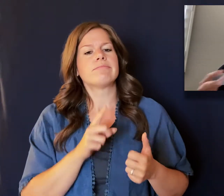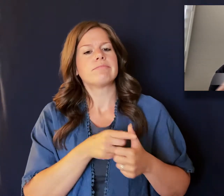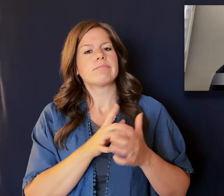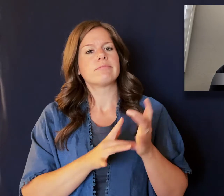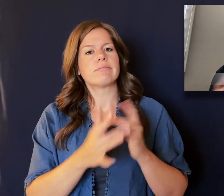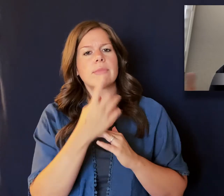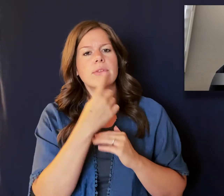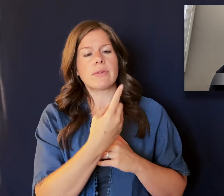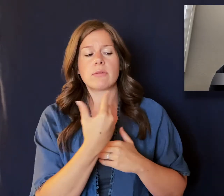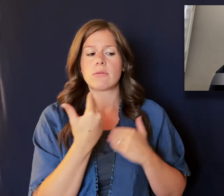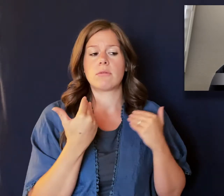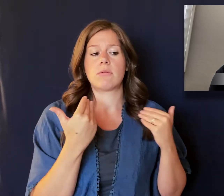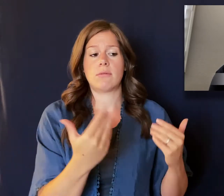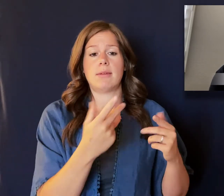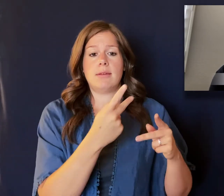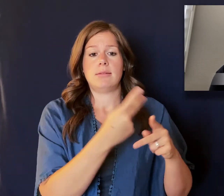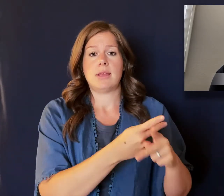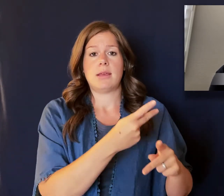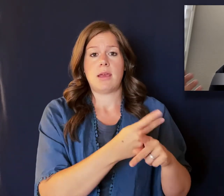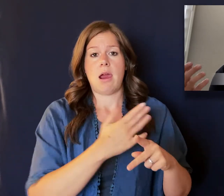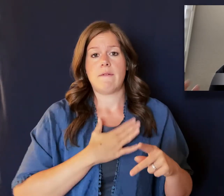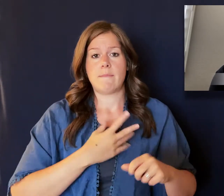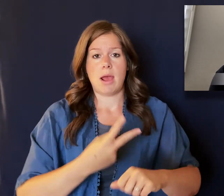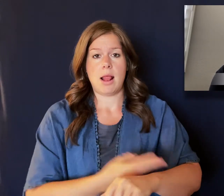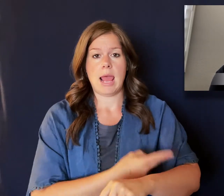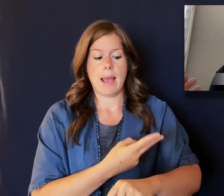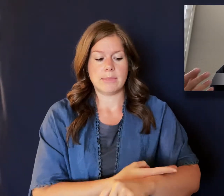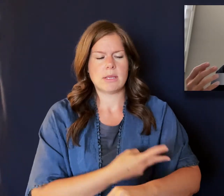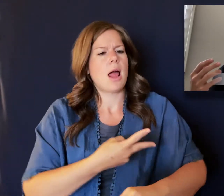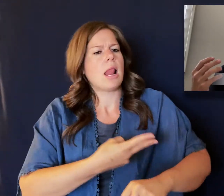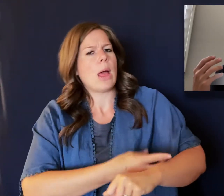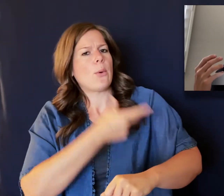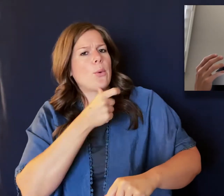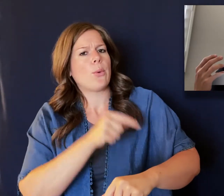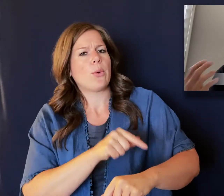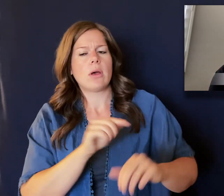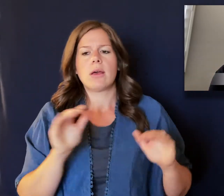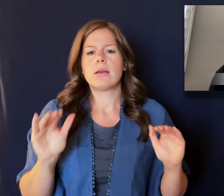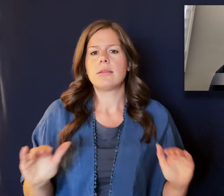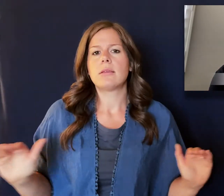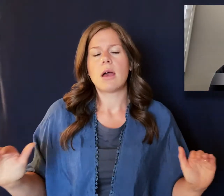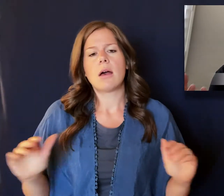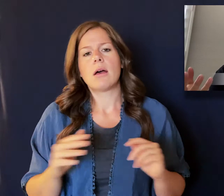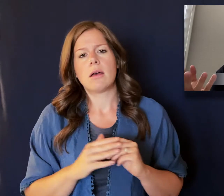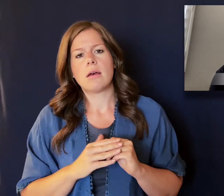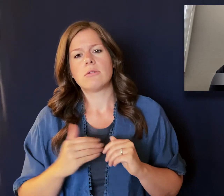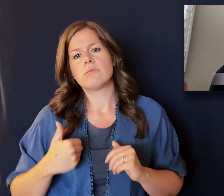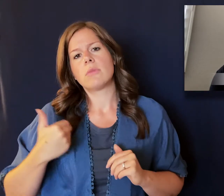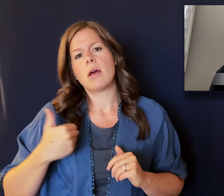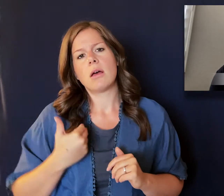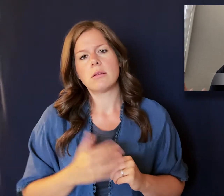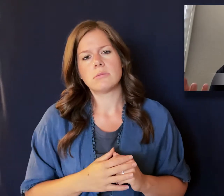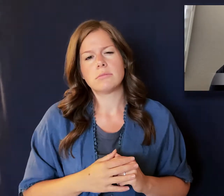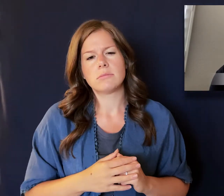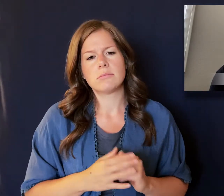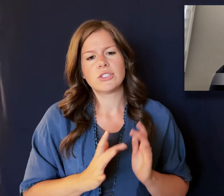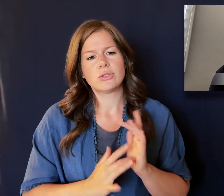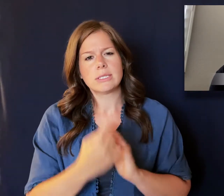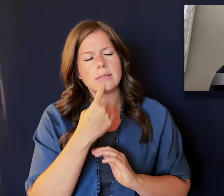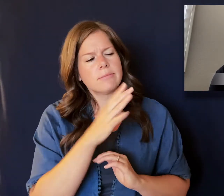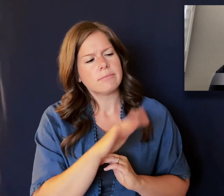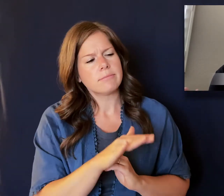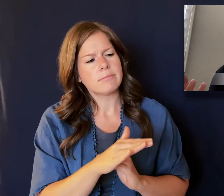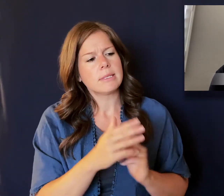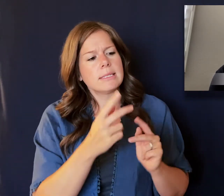my lambs, take care of the young in the faith, take care of the children, take care of the ones who be gentle, be